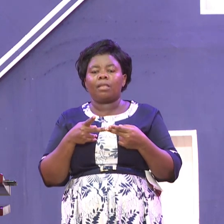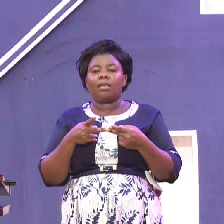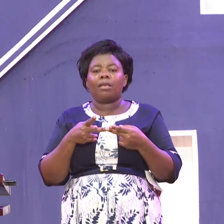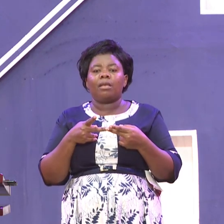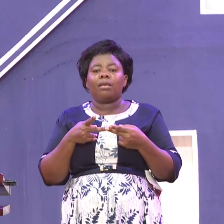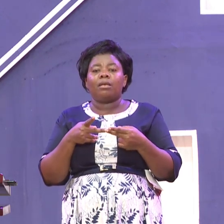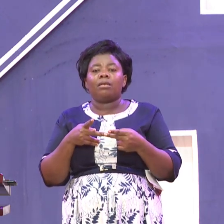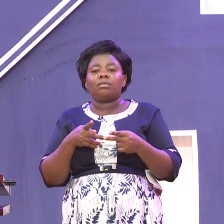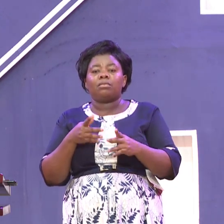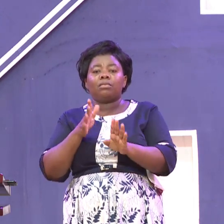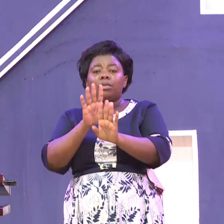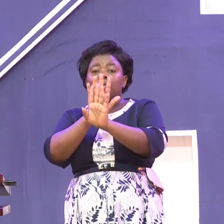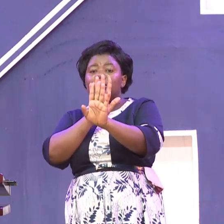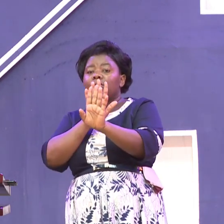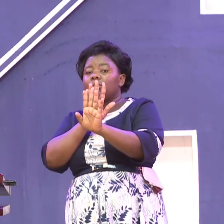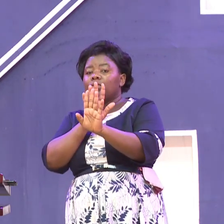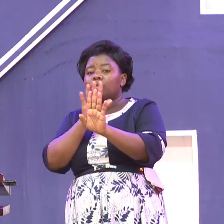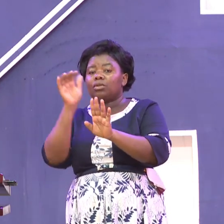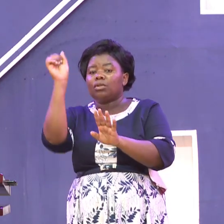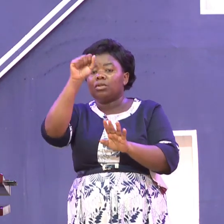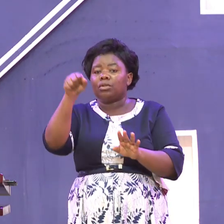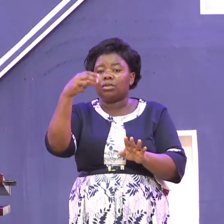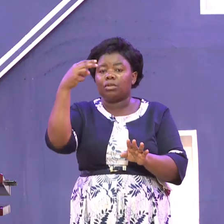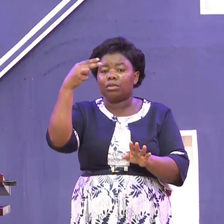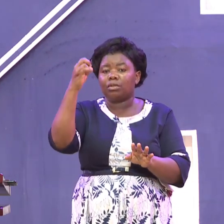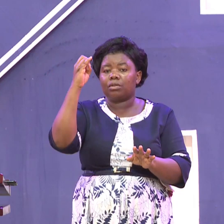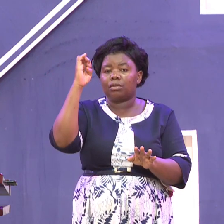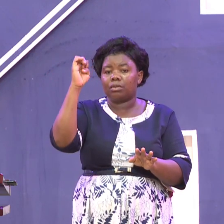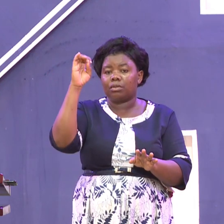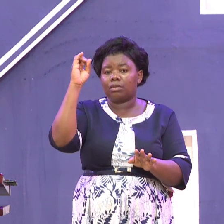eyogerwako muwano mu Bible mu Efeso mukaka nga